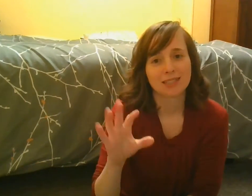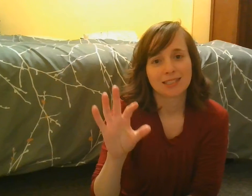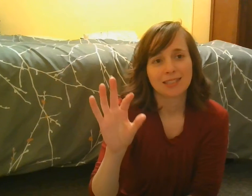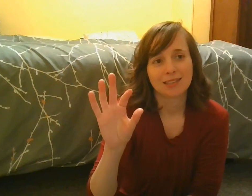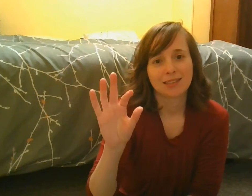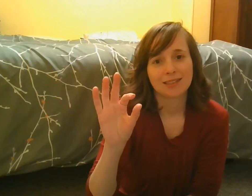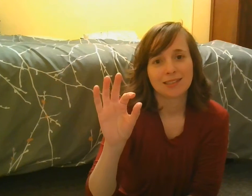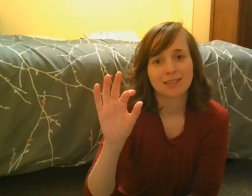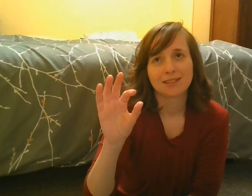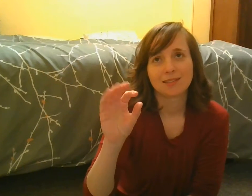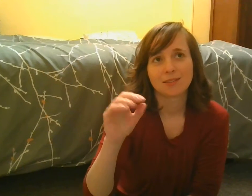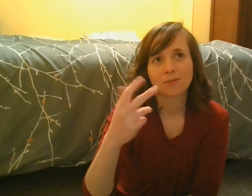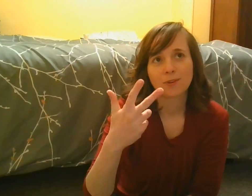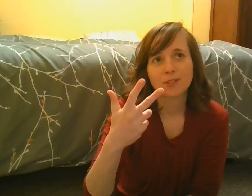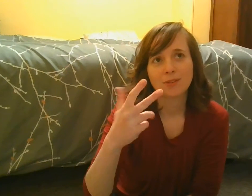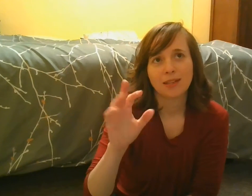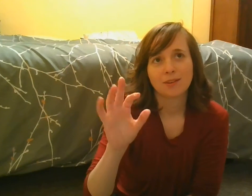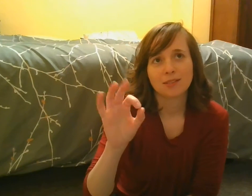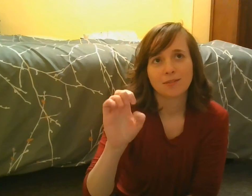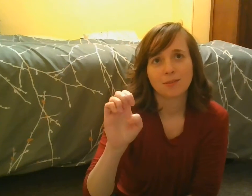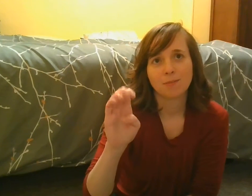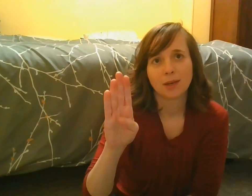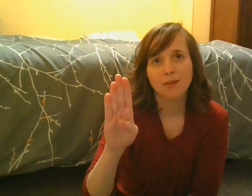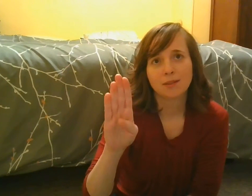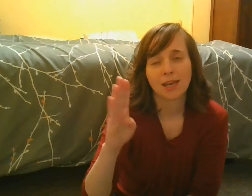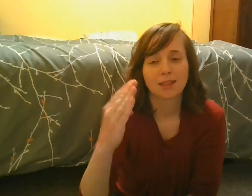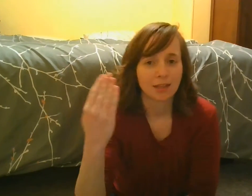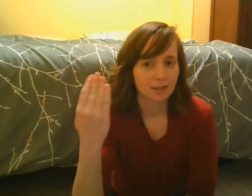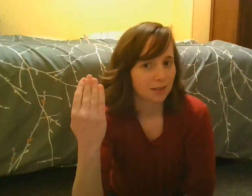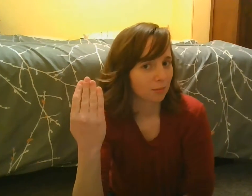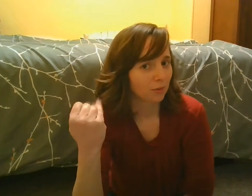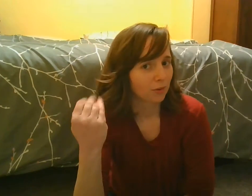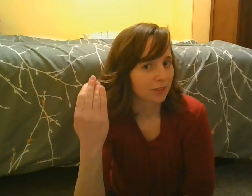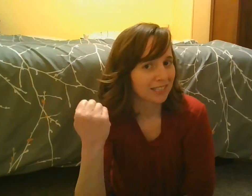just the first 3 letters of the month and then the number 14.